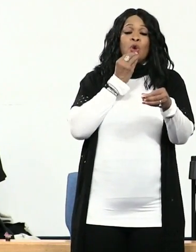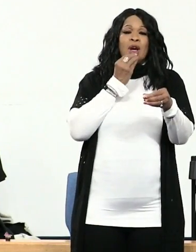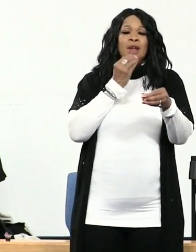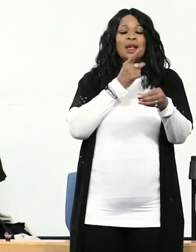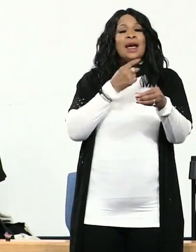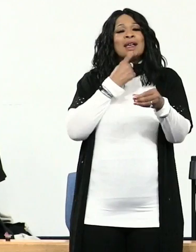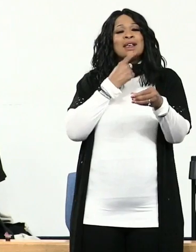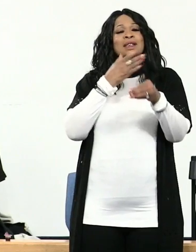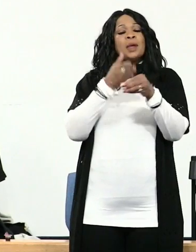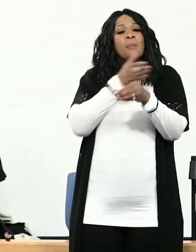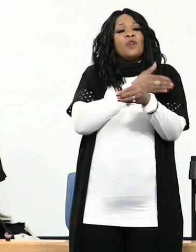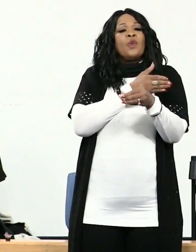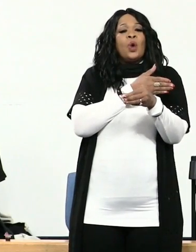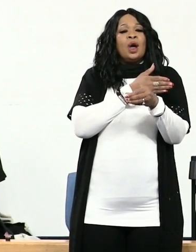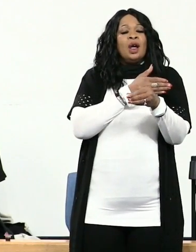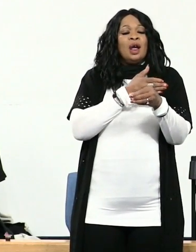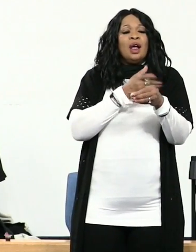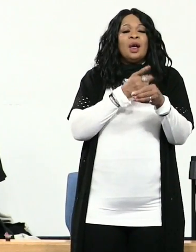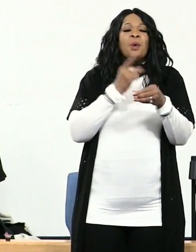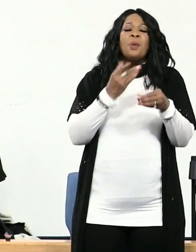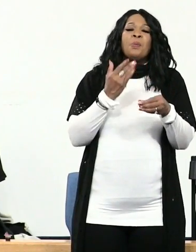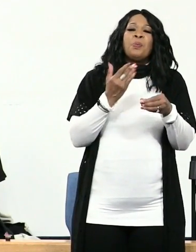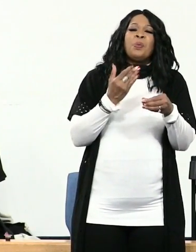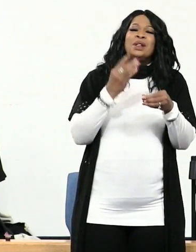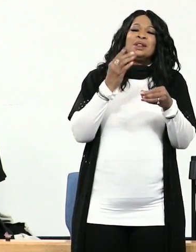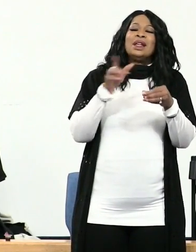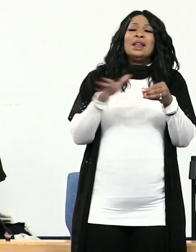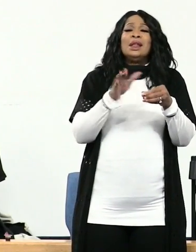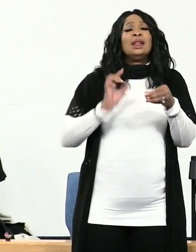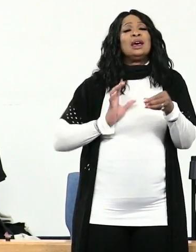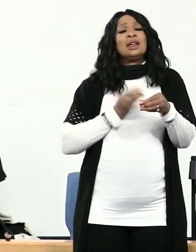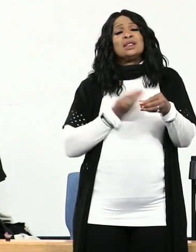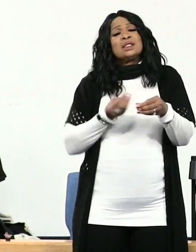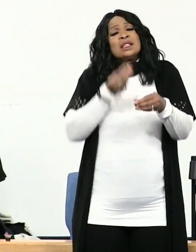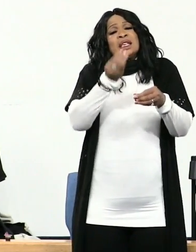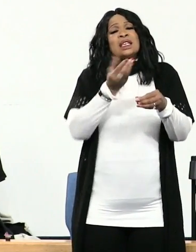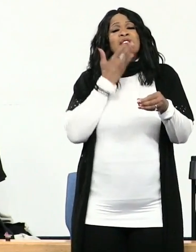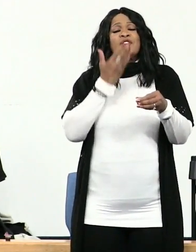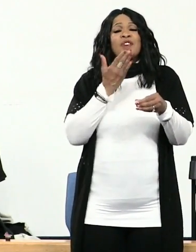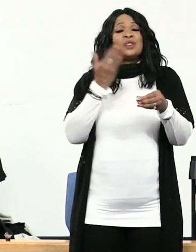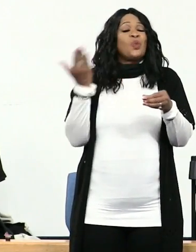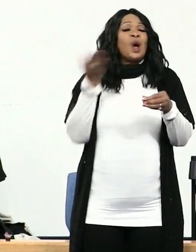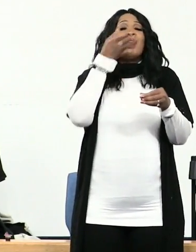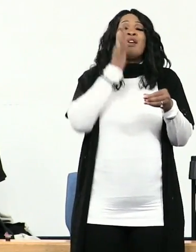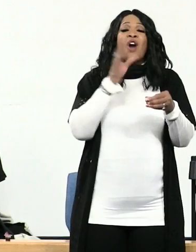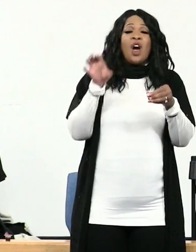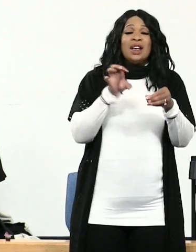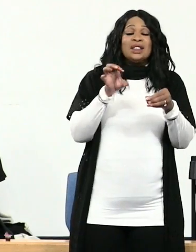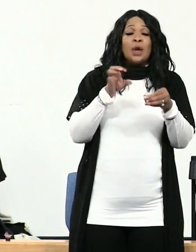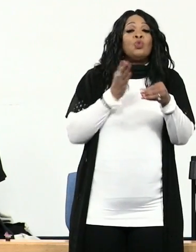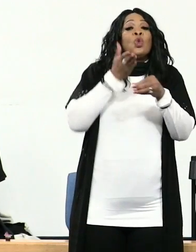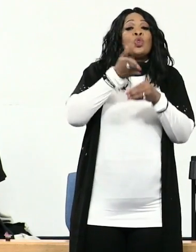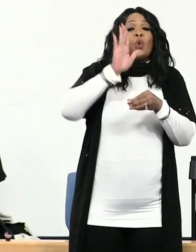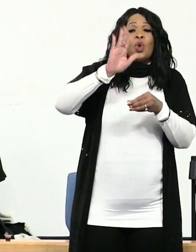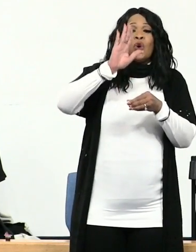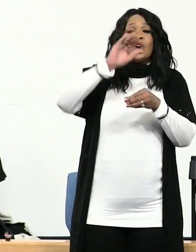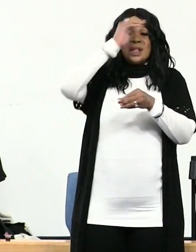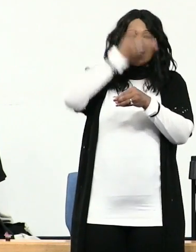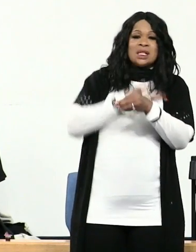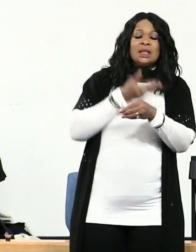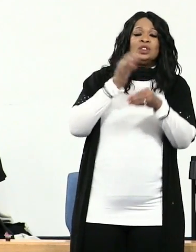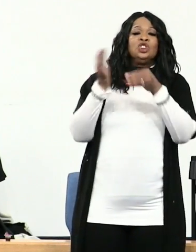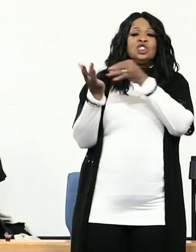before, reflect, but let us give thanks for what God has done through his Son, Jesus